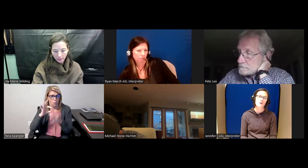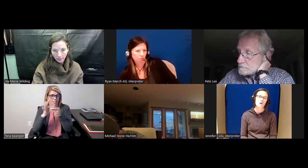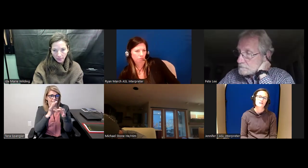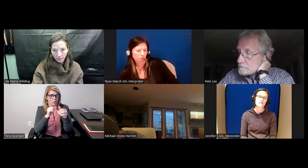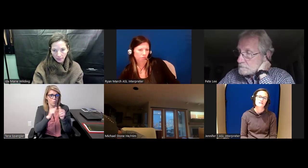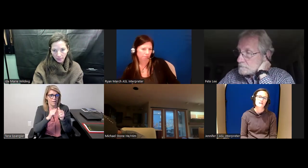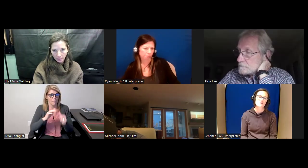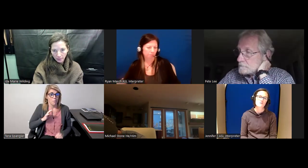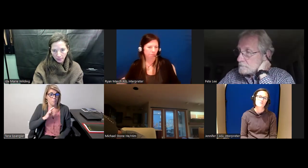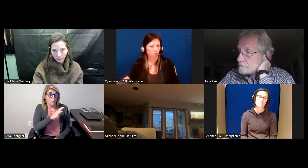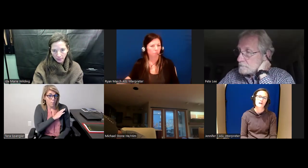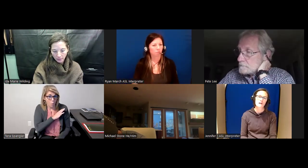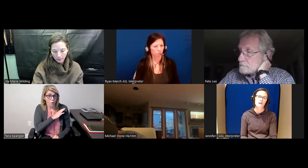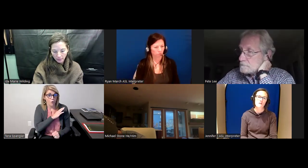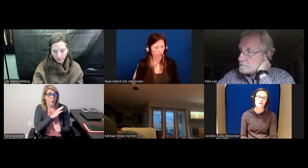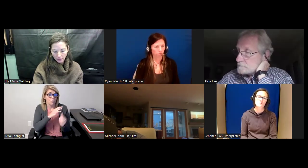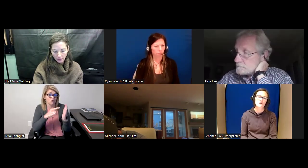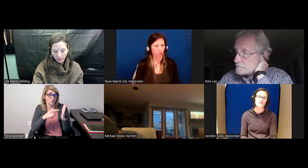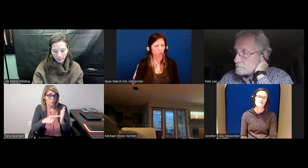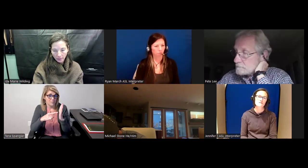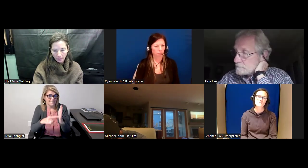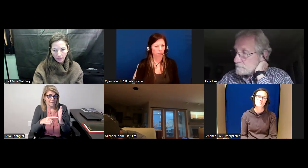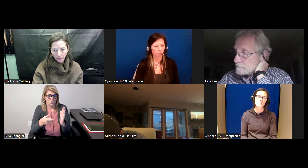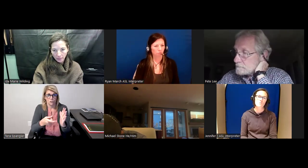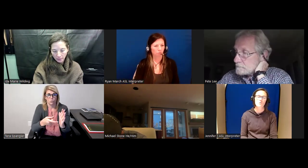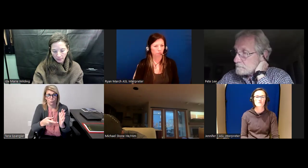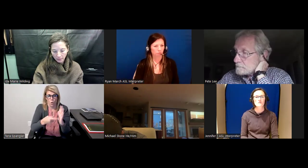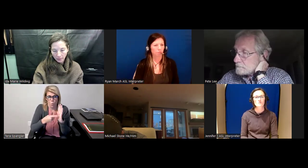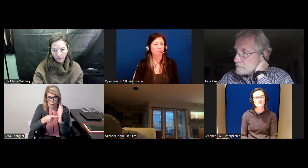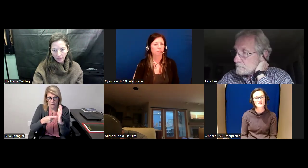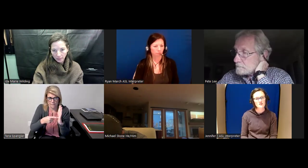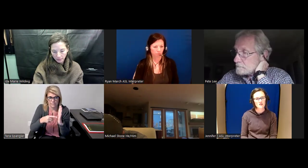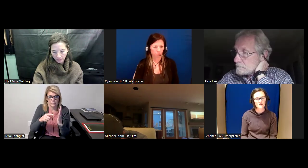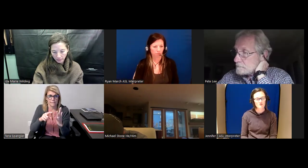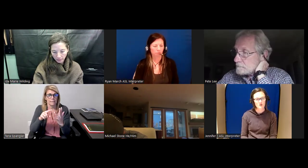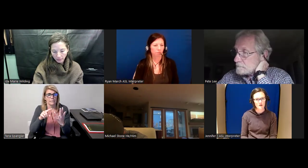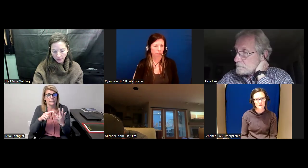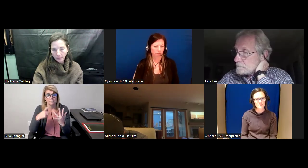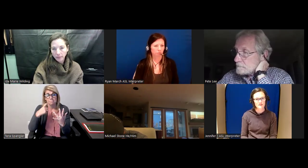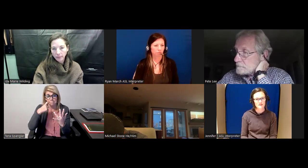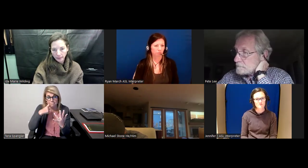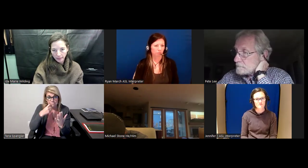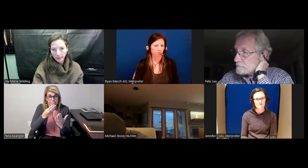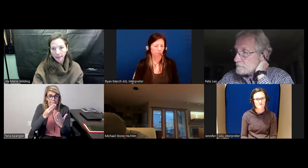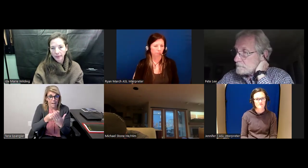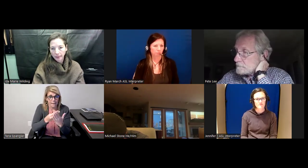a current statute and how that relates to board representation